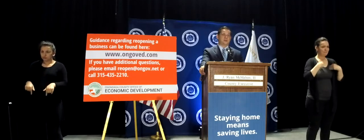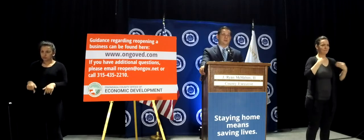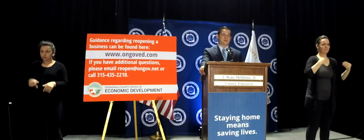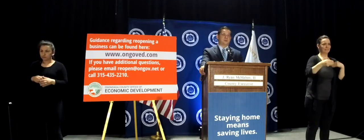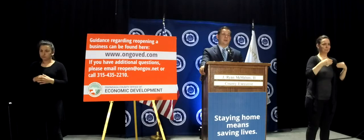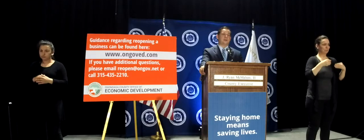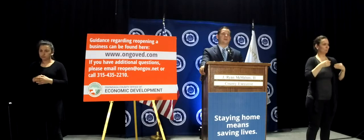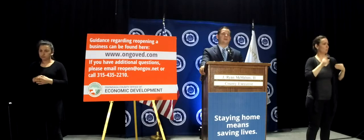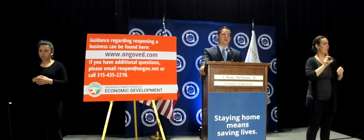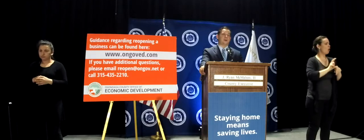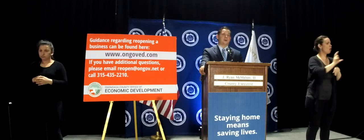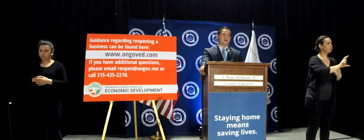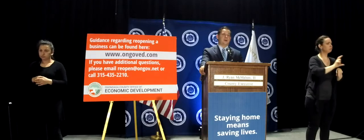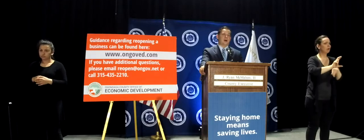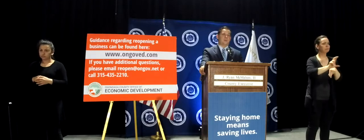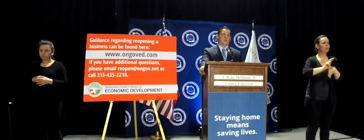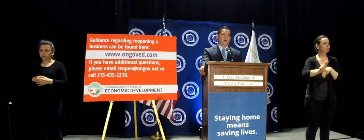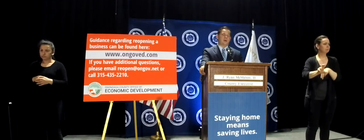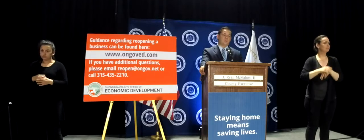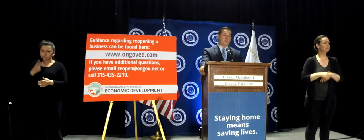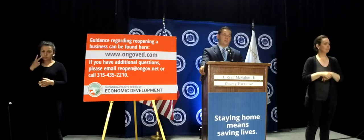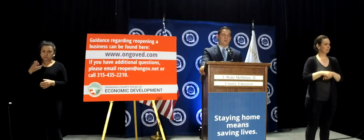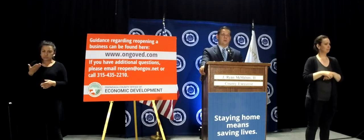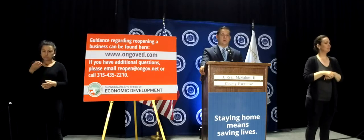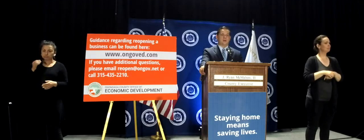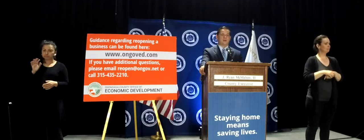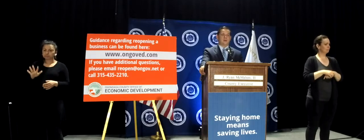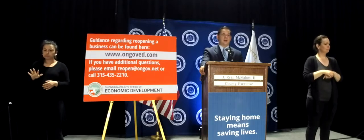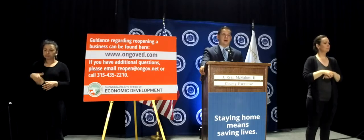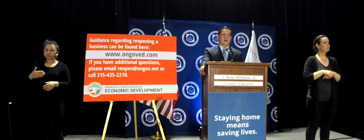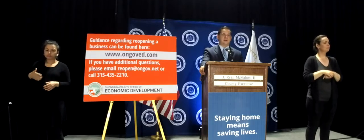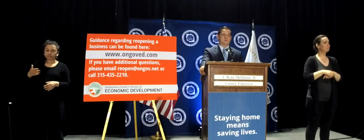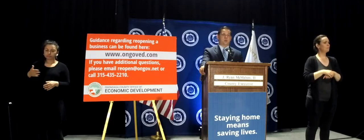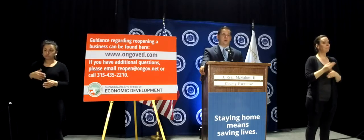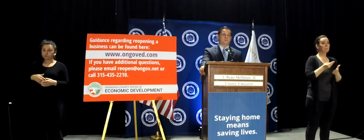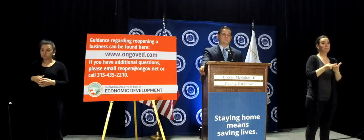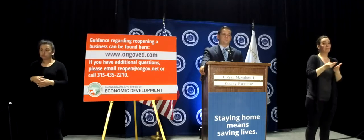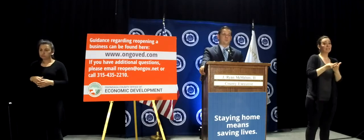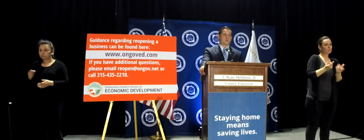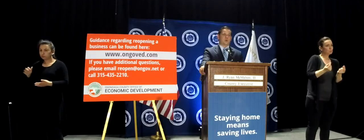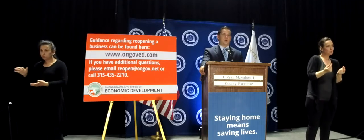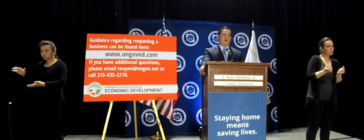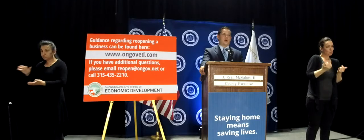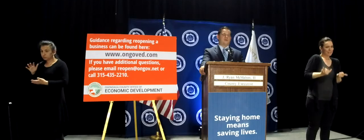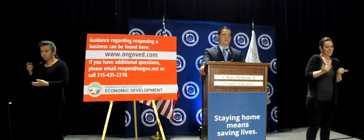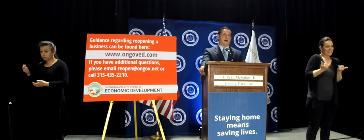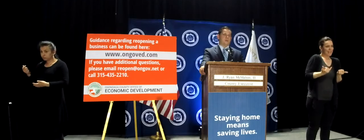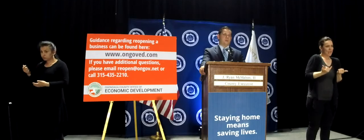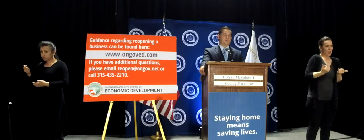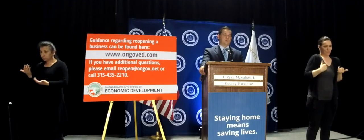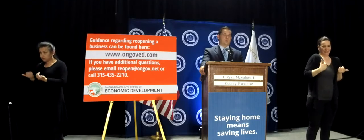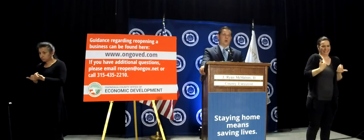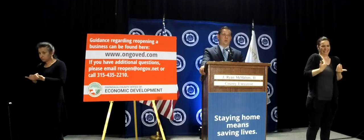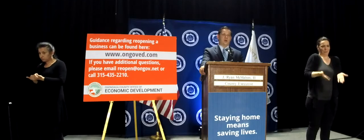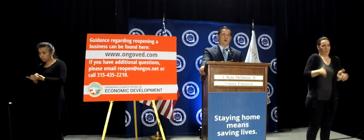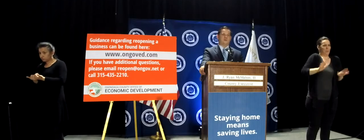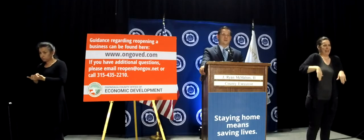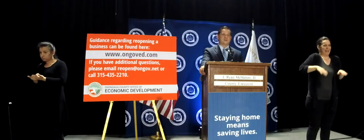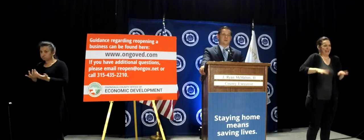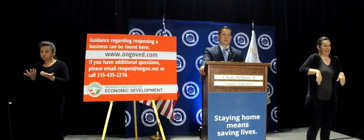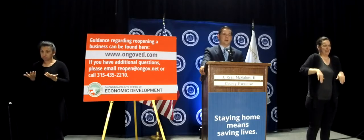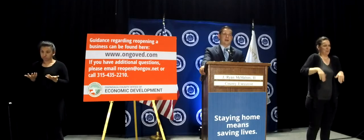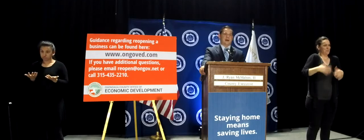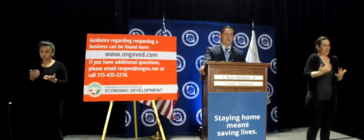to the legislature later this year. But what we would do with it, at this point, we don't know enough about where we